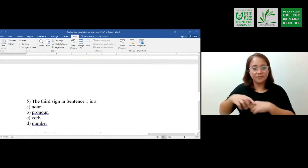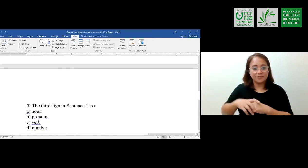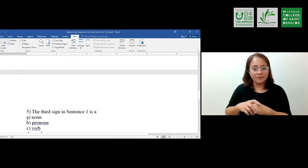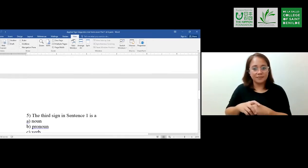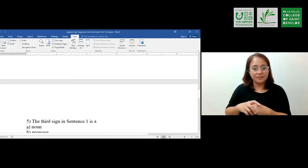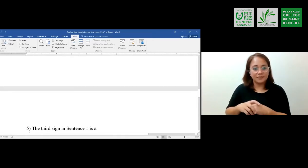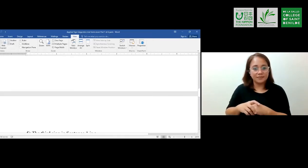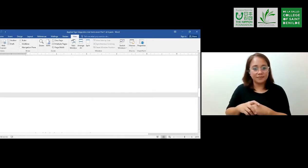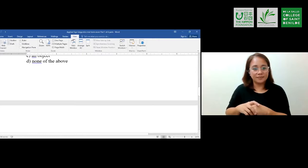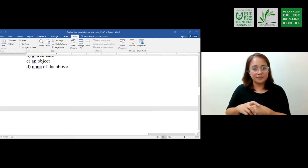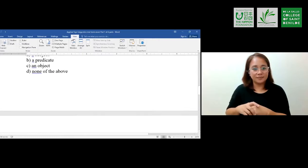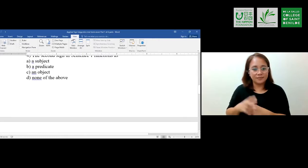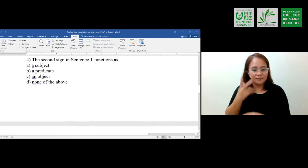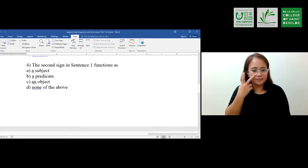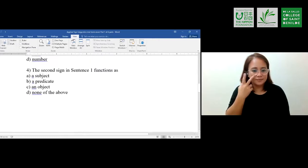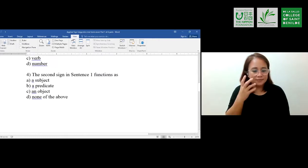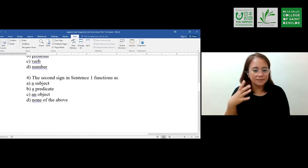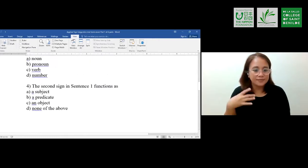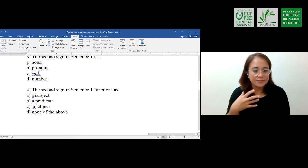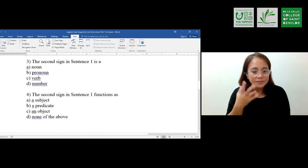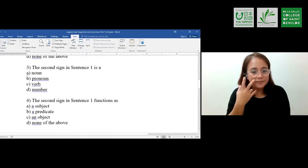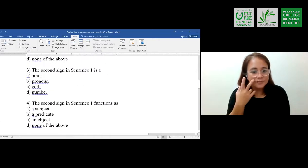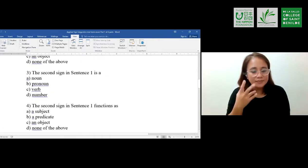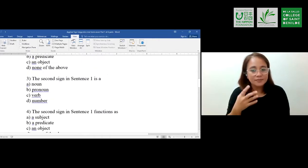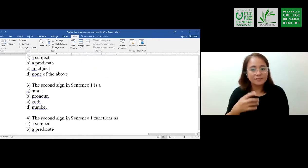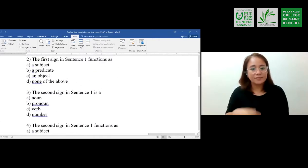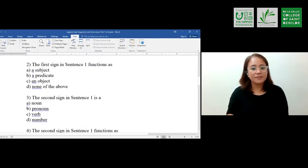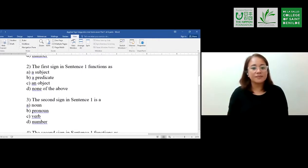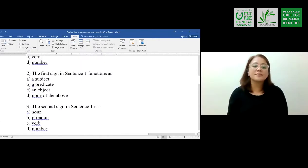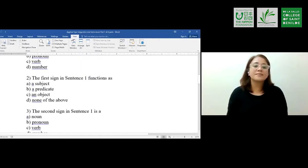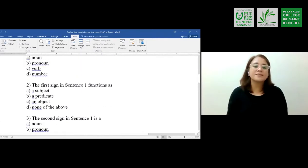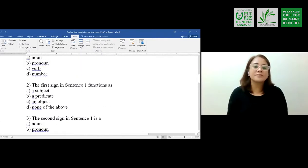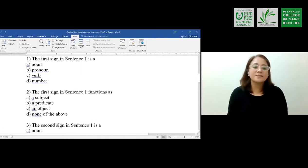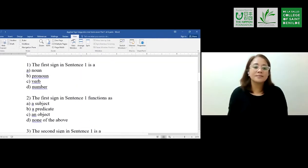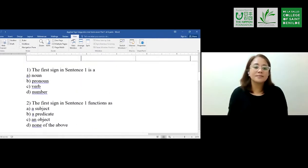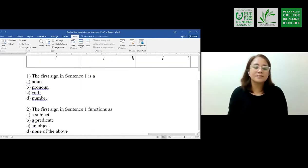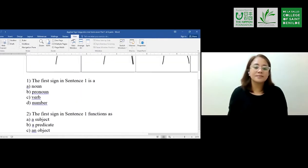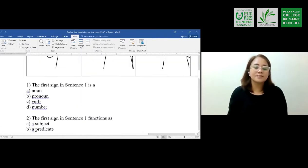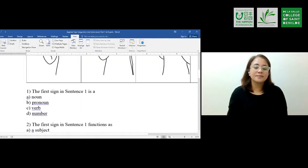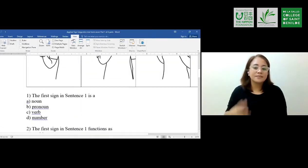Okay, let's get to the third sign so you can see it.